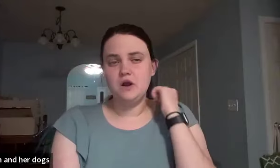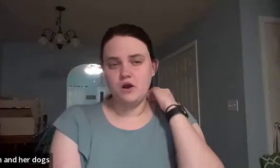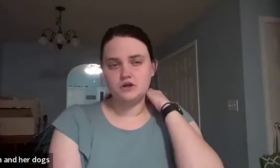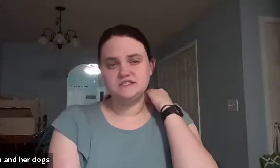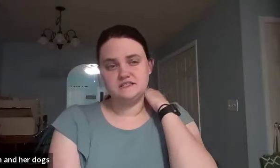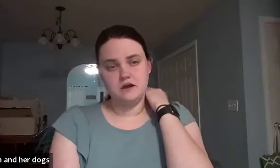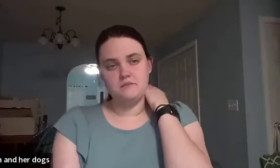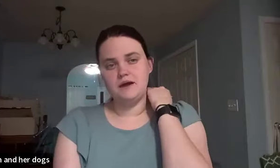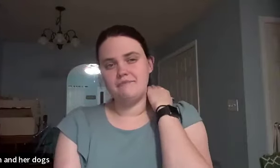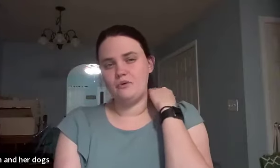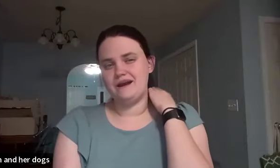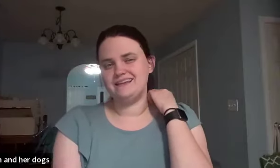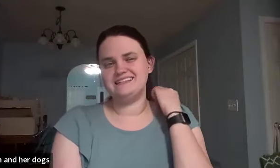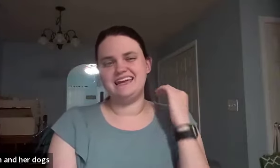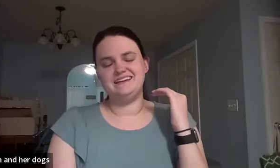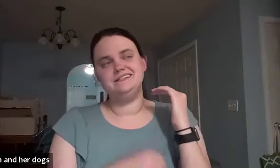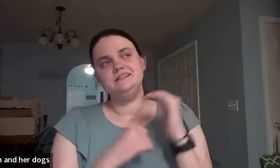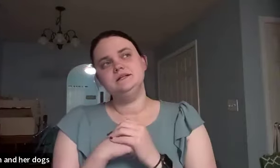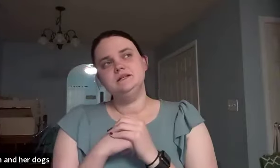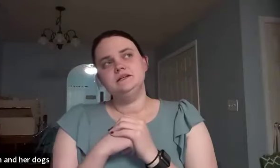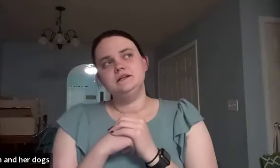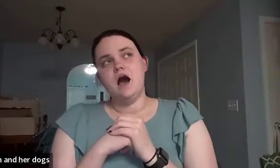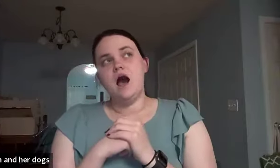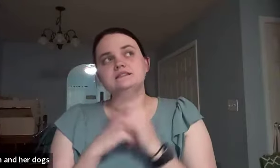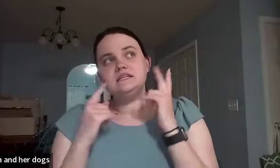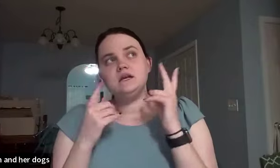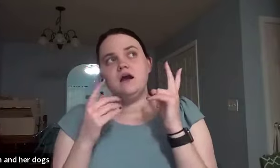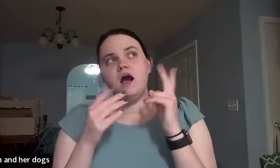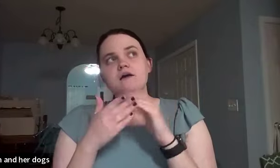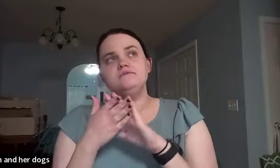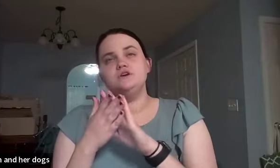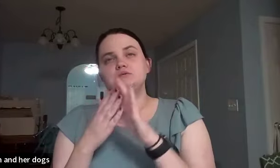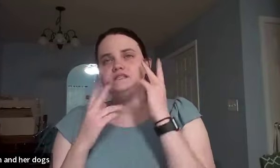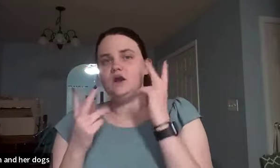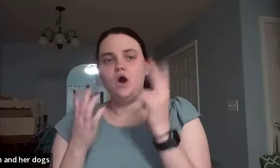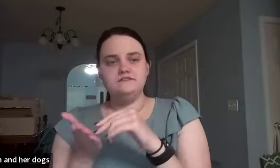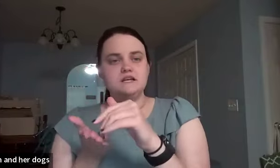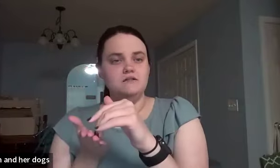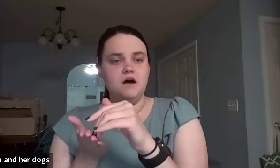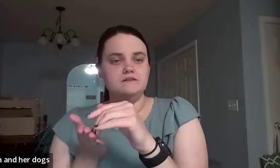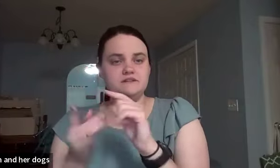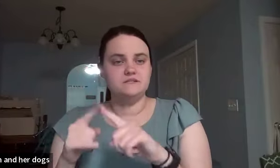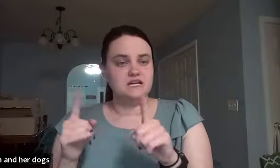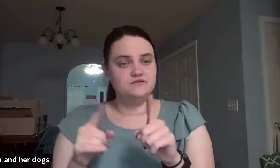There are some more, I guess, like, see, I don't see often a lot of different signs